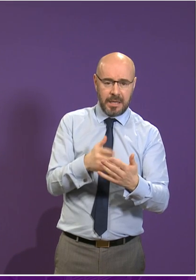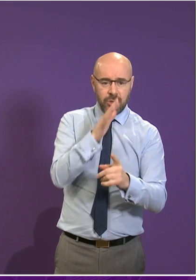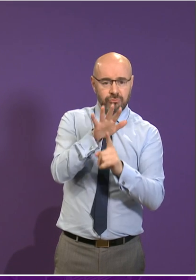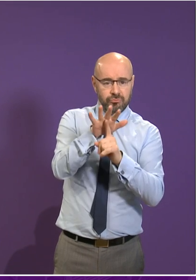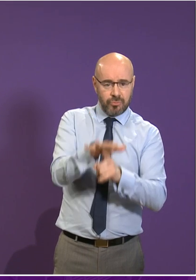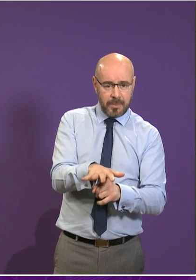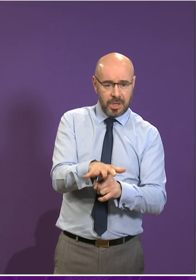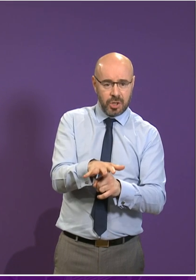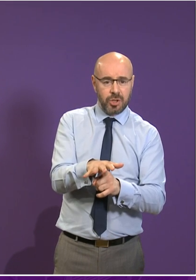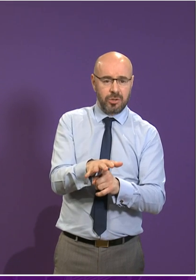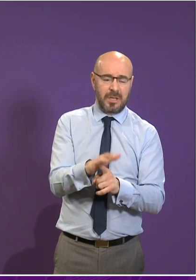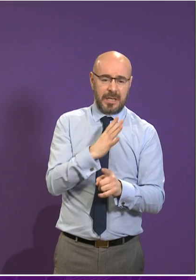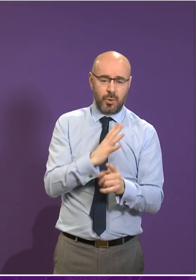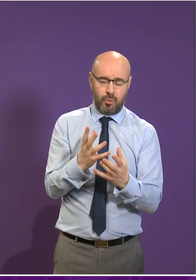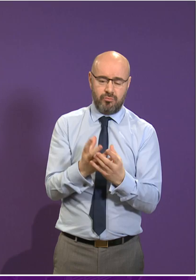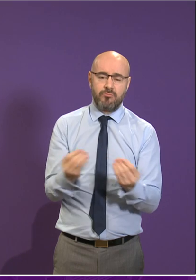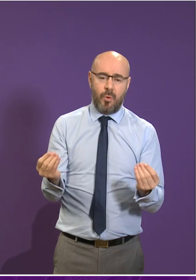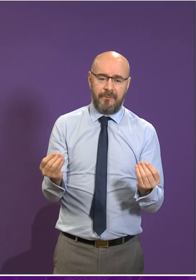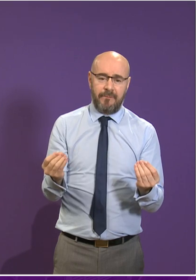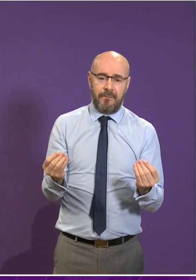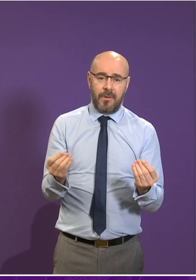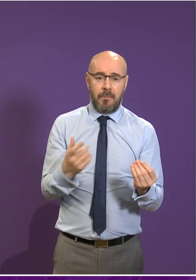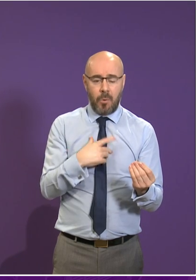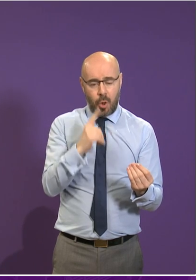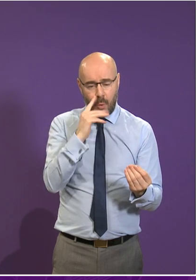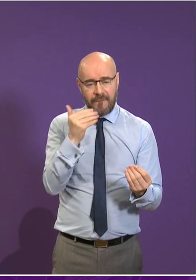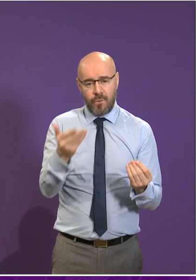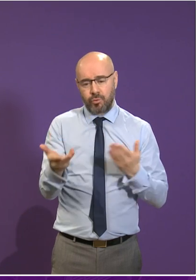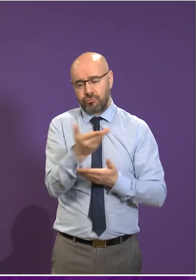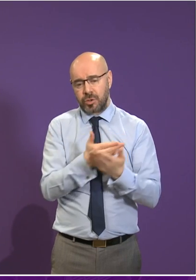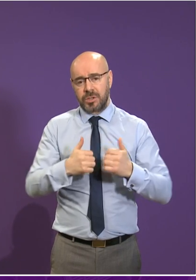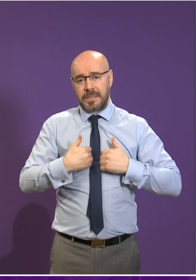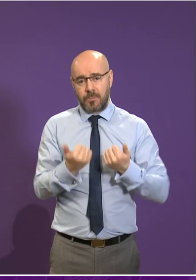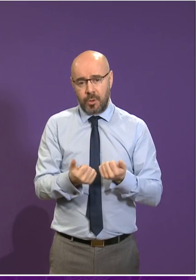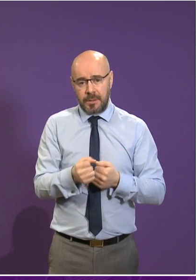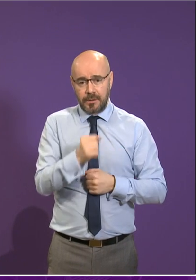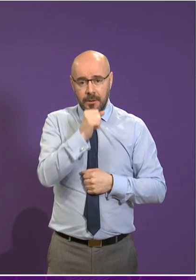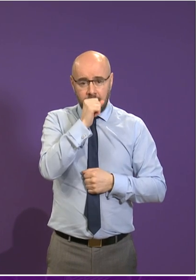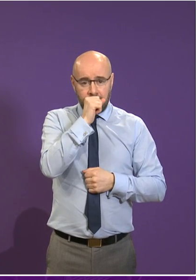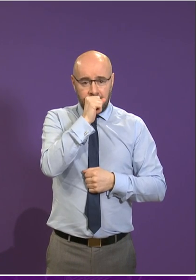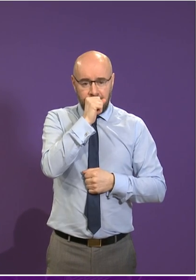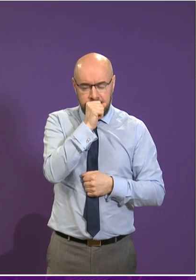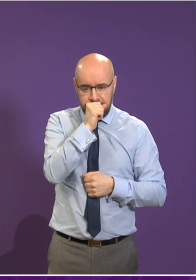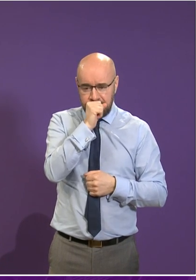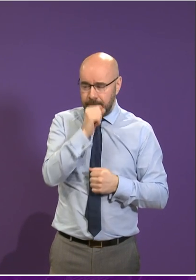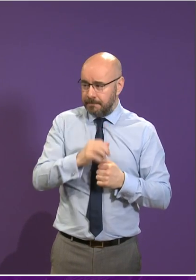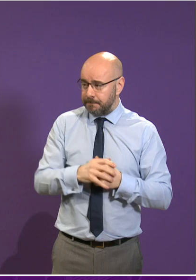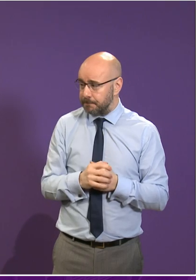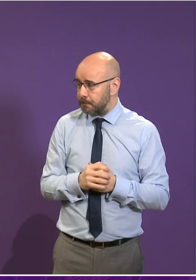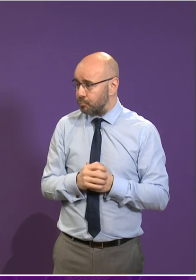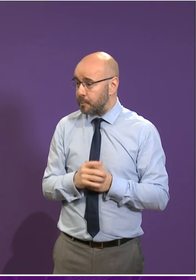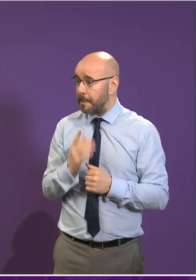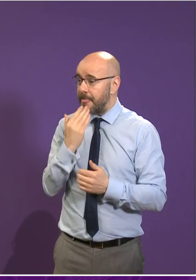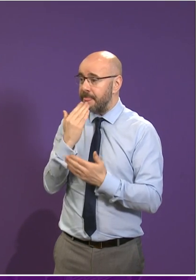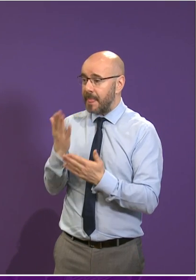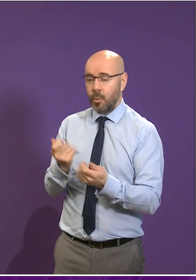indeed should be removed. And I very much look forward to our discussion this morning. Thank you very much, Cabinet Secretary Minister.